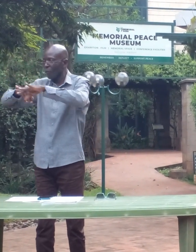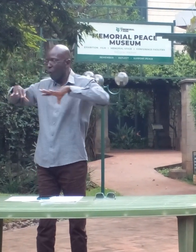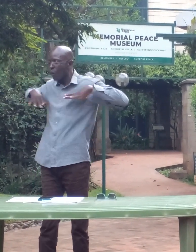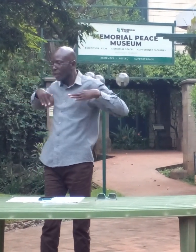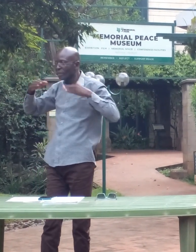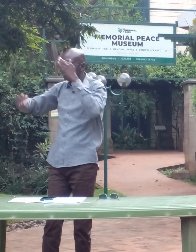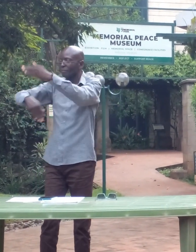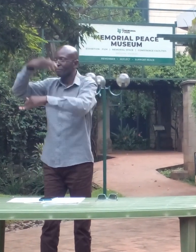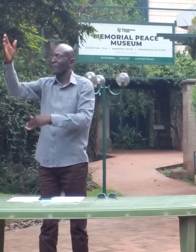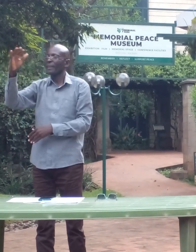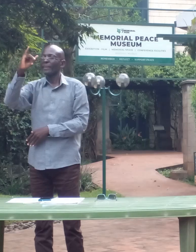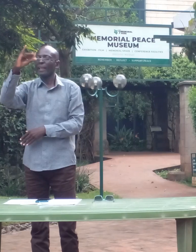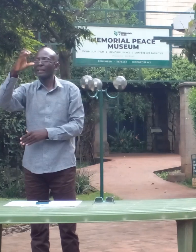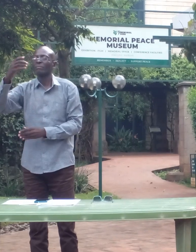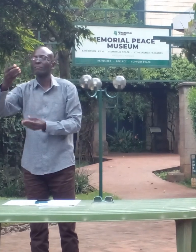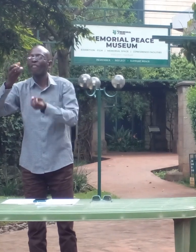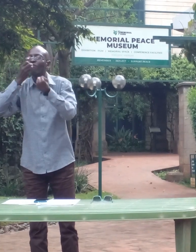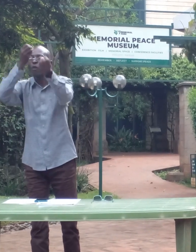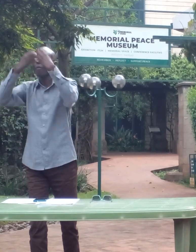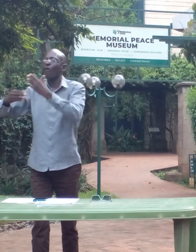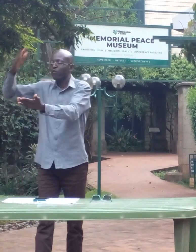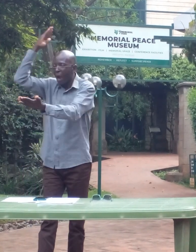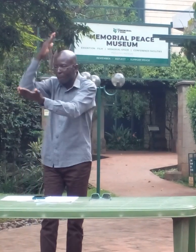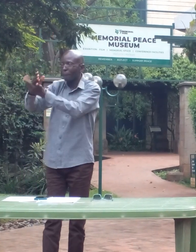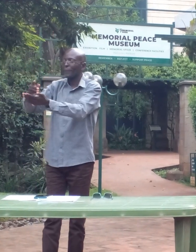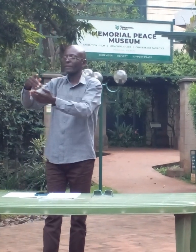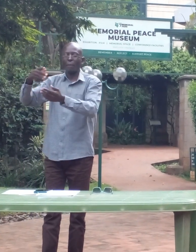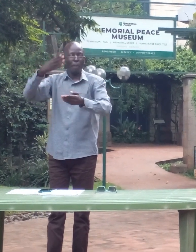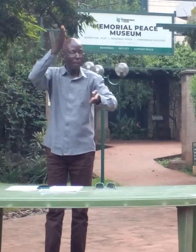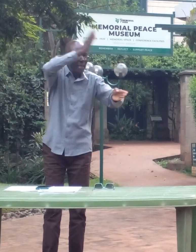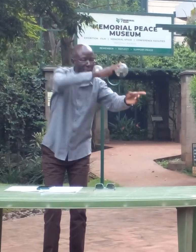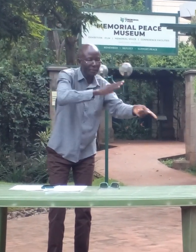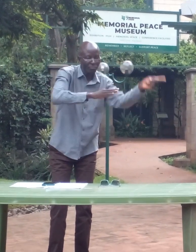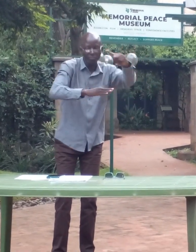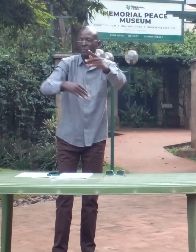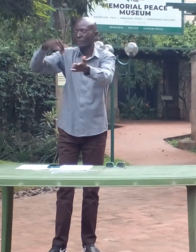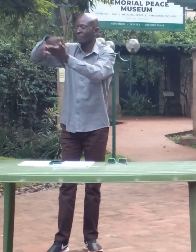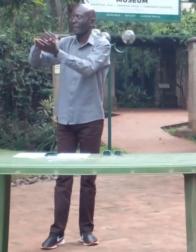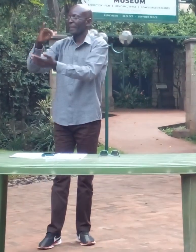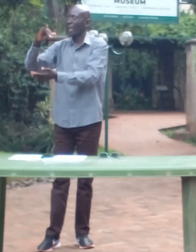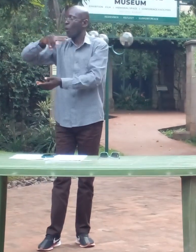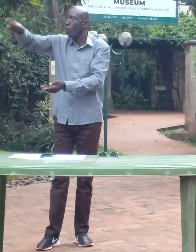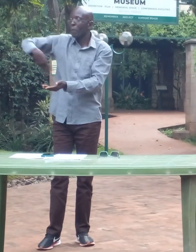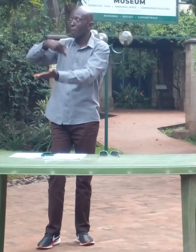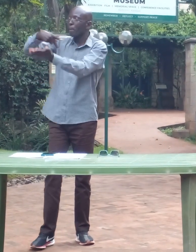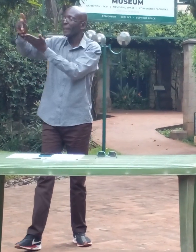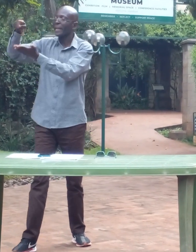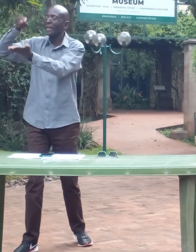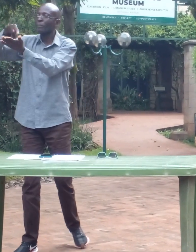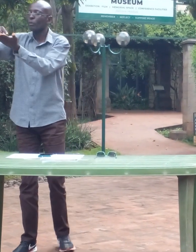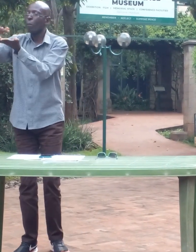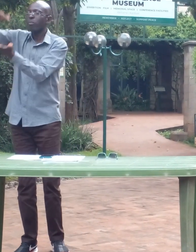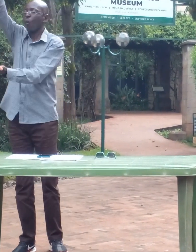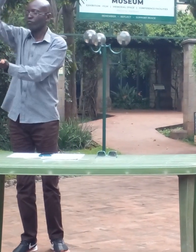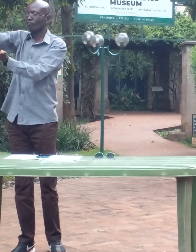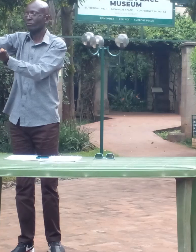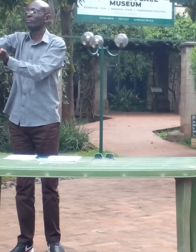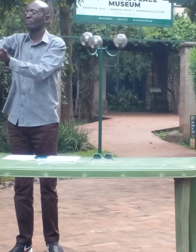had inside. The ICSD informed us, and we have confirmed the Brazil, the Denmark, the debt has been